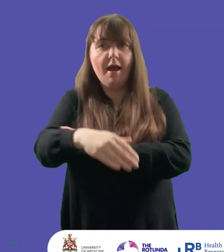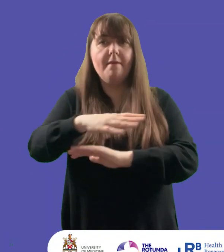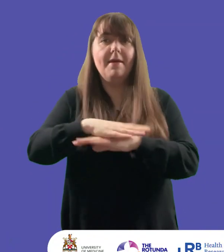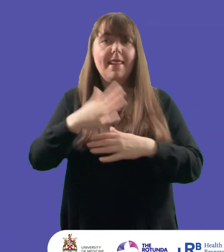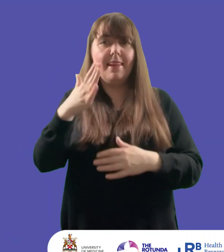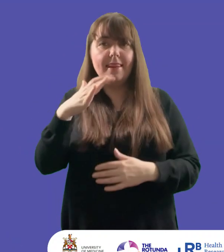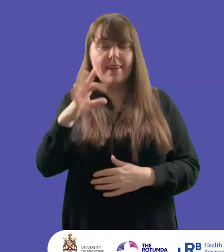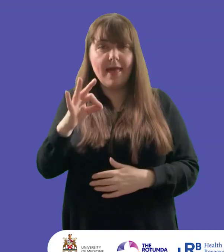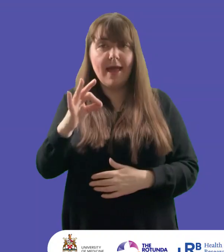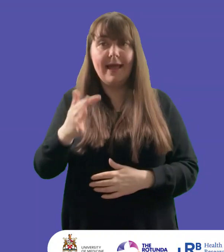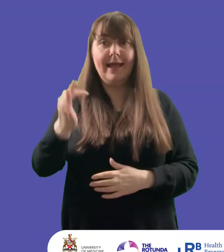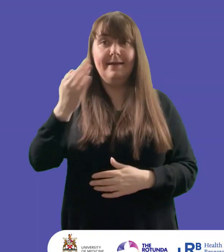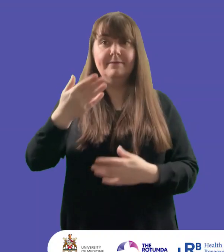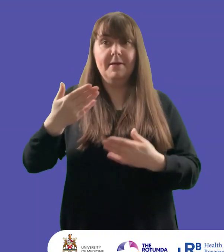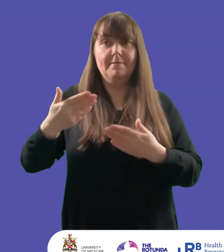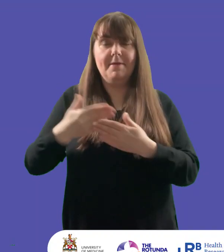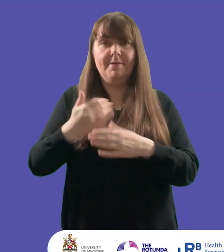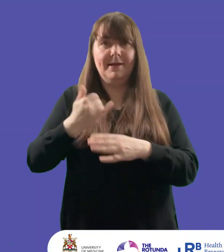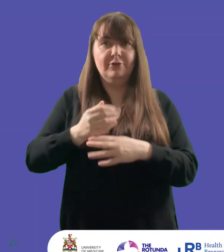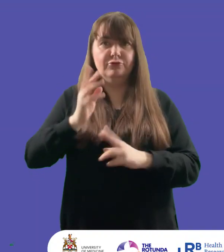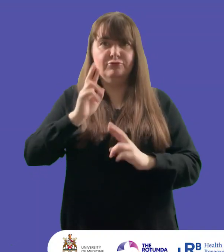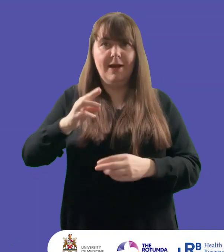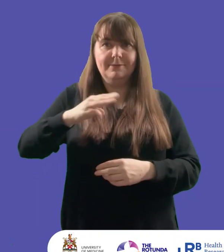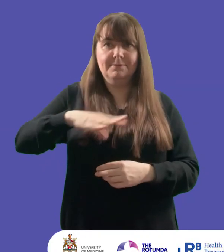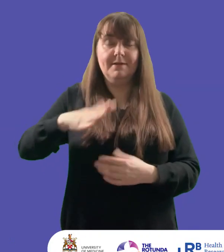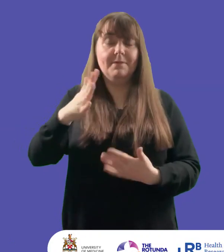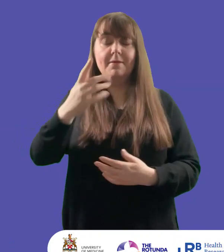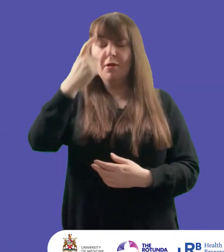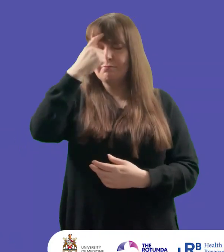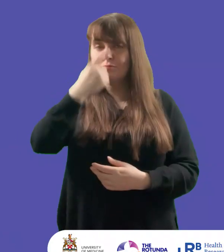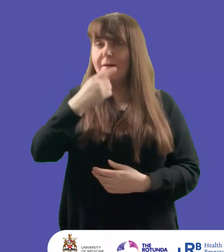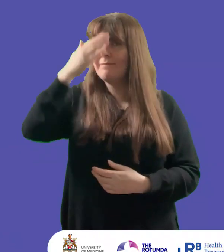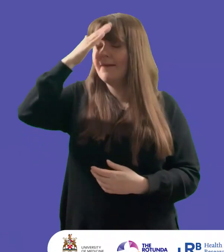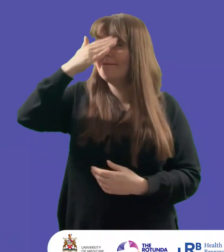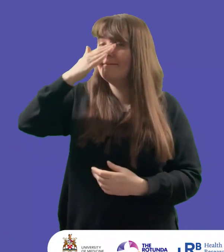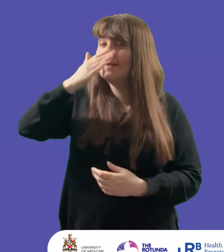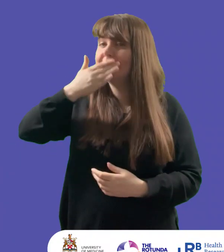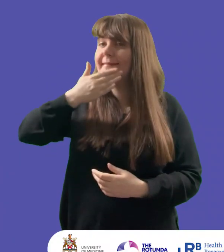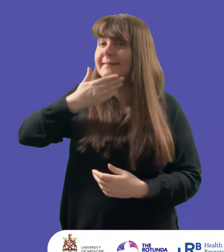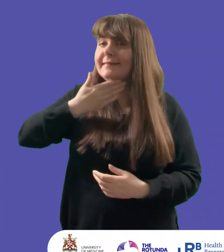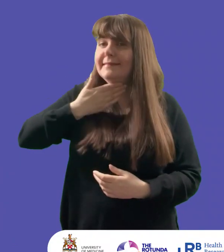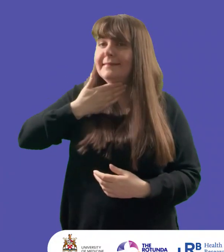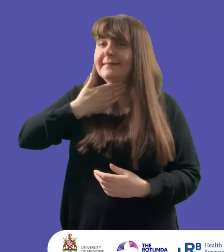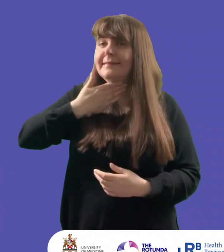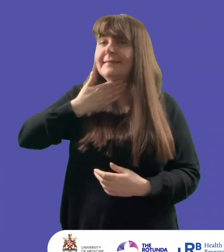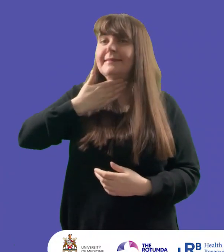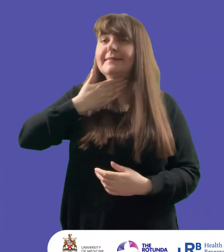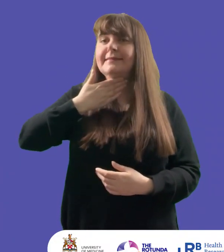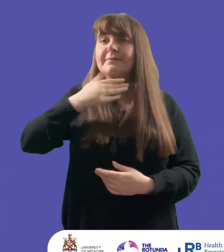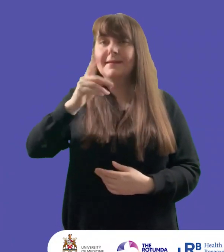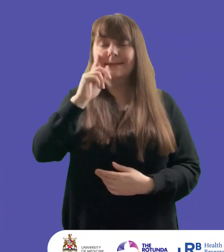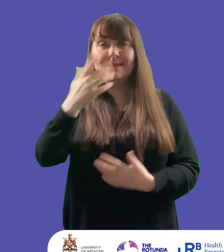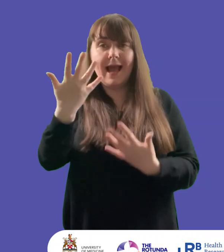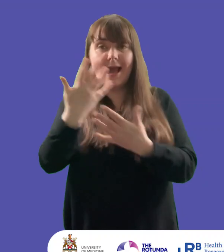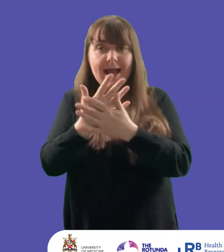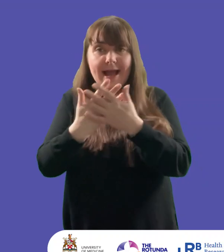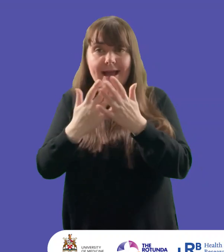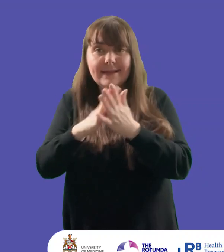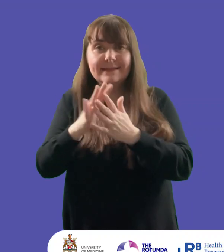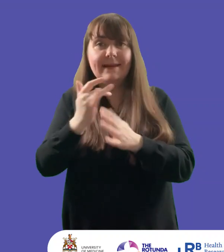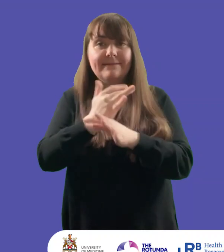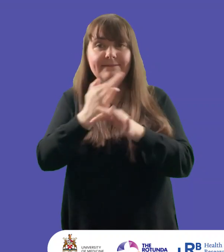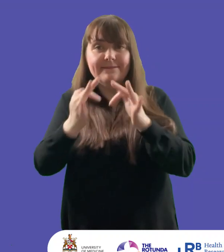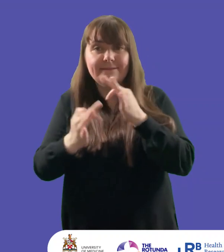legs. If the baby's in a really optimum position, sometimes you can get a nice side profile view of baby's face. You might see the hands and the